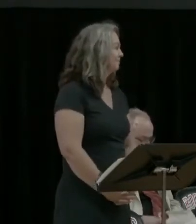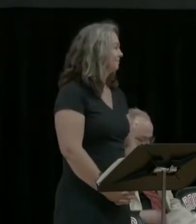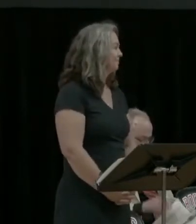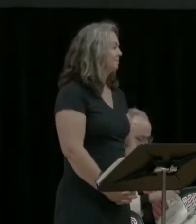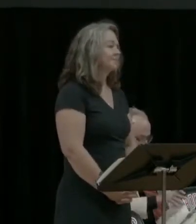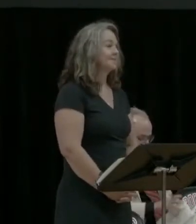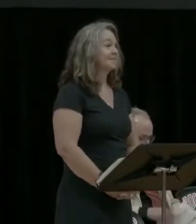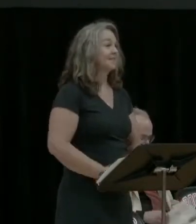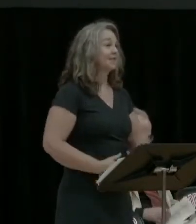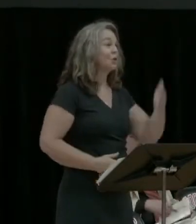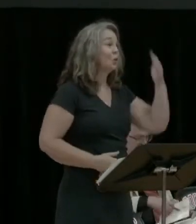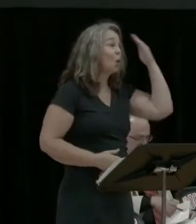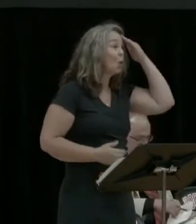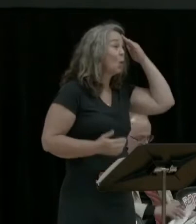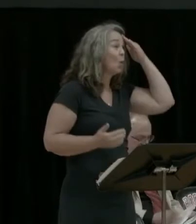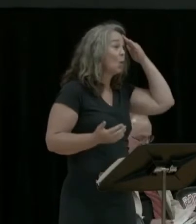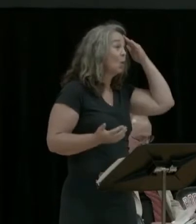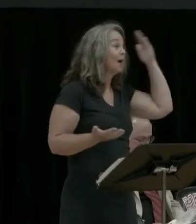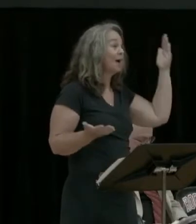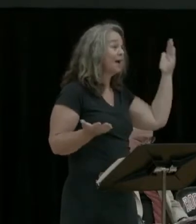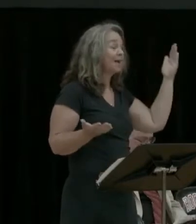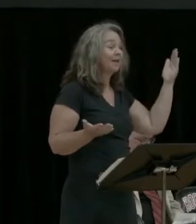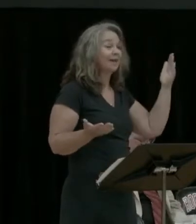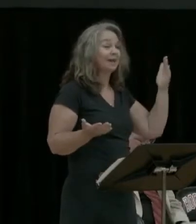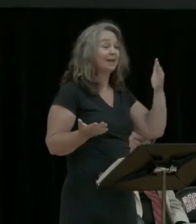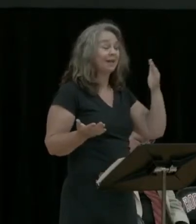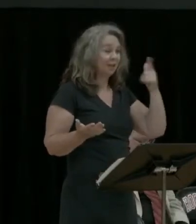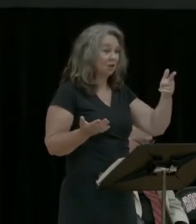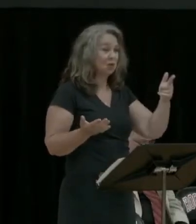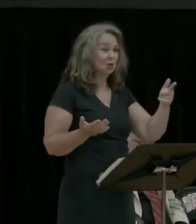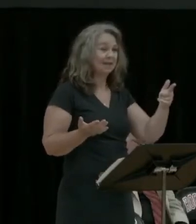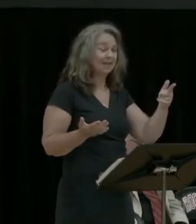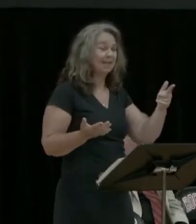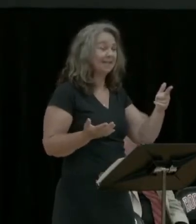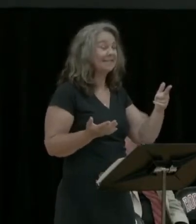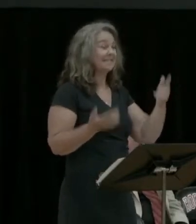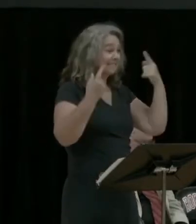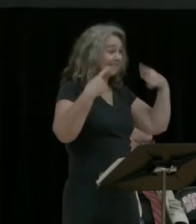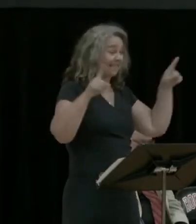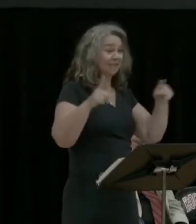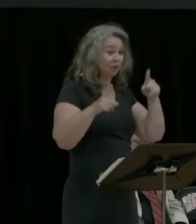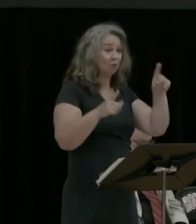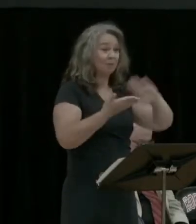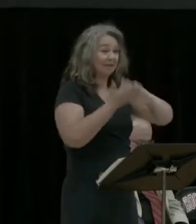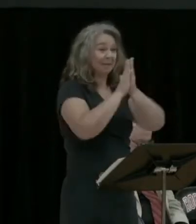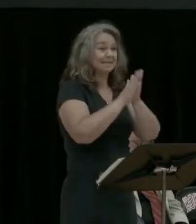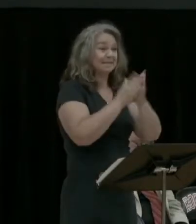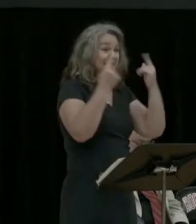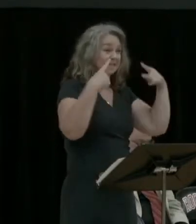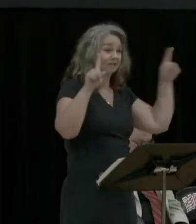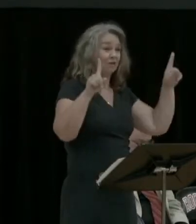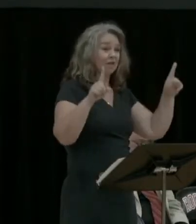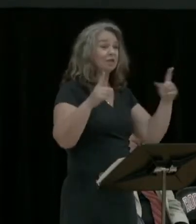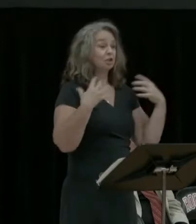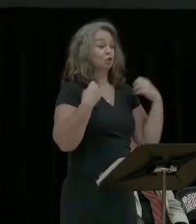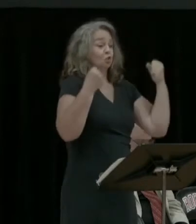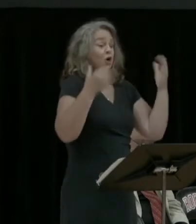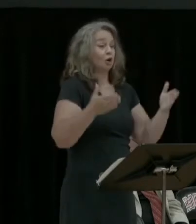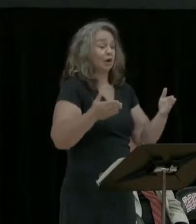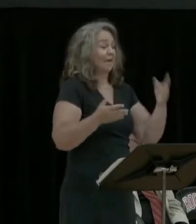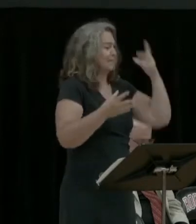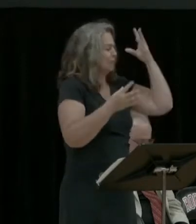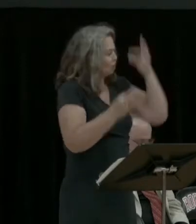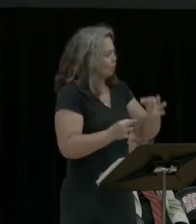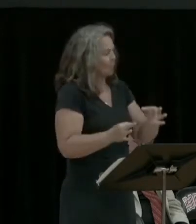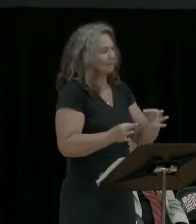And you know what? You came out on the other side, successful, stronger, determined as